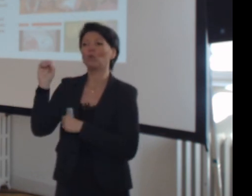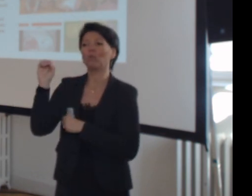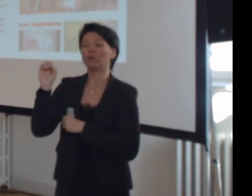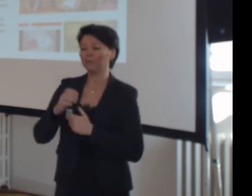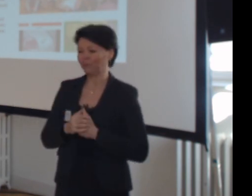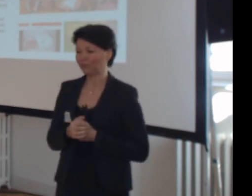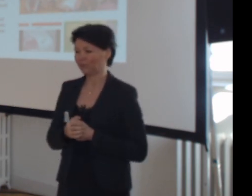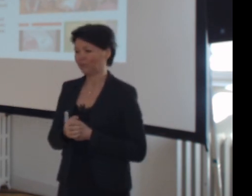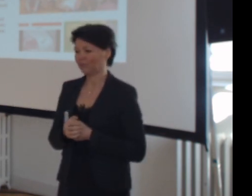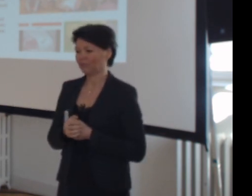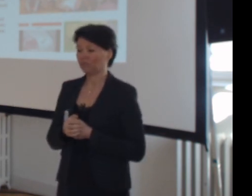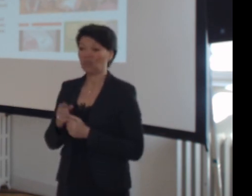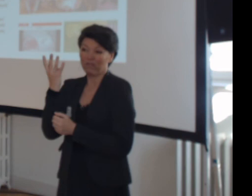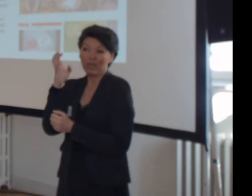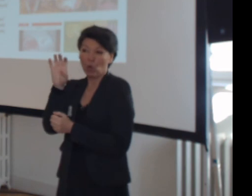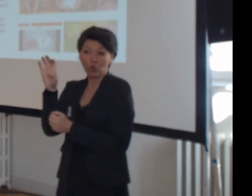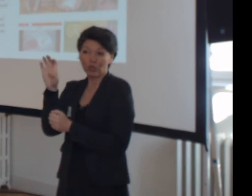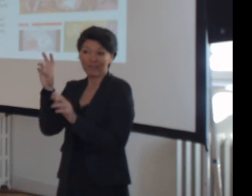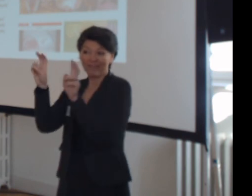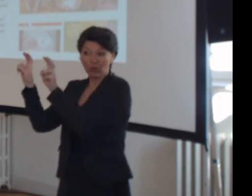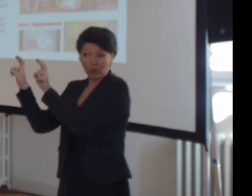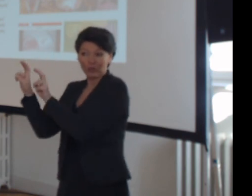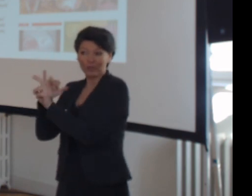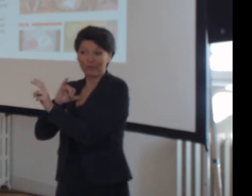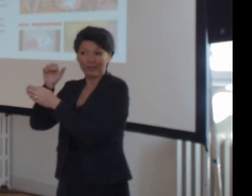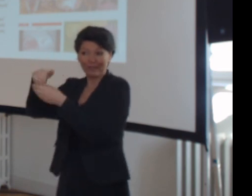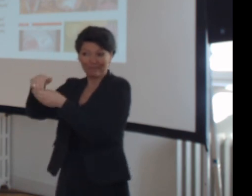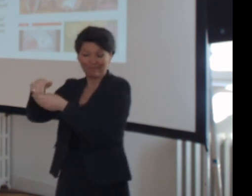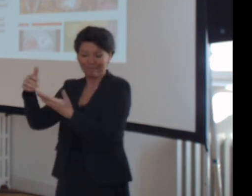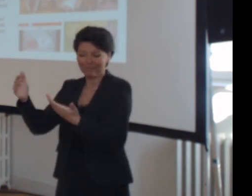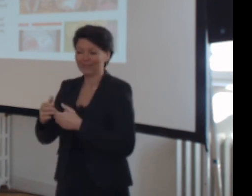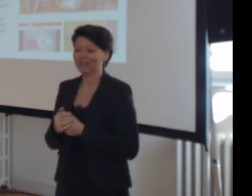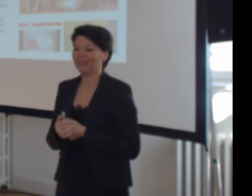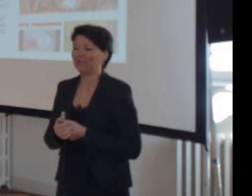It's only 400 titles, but we see that the